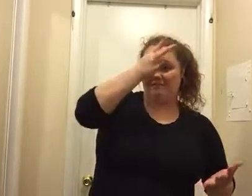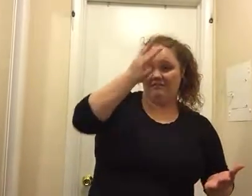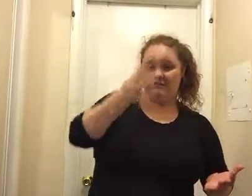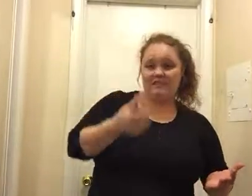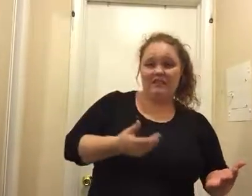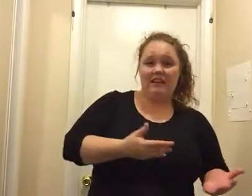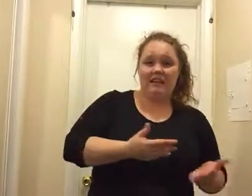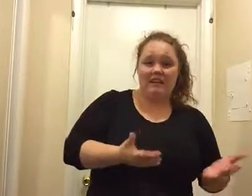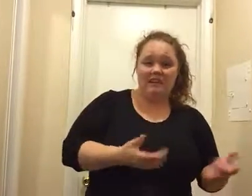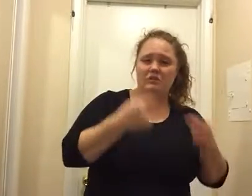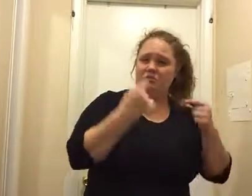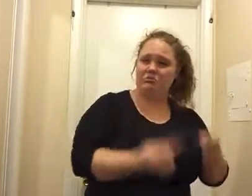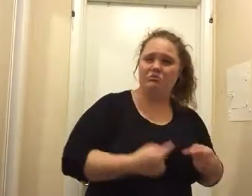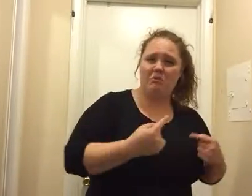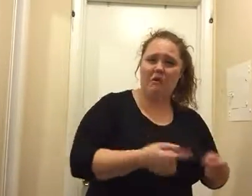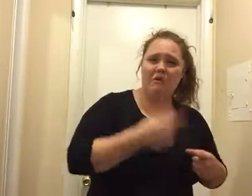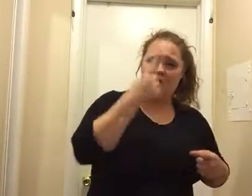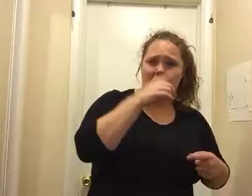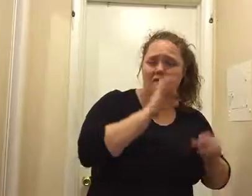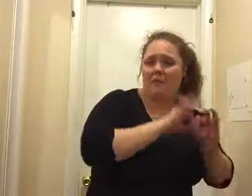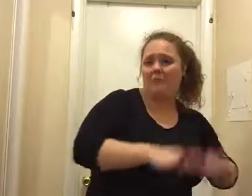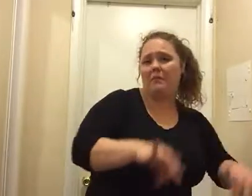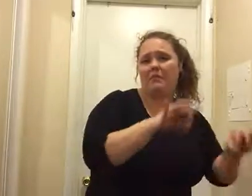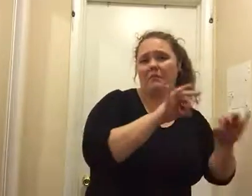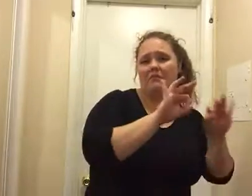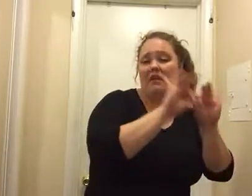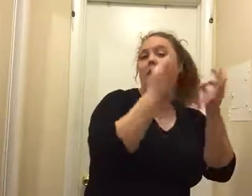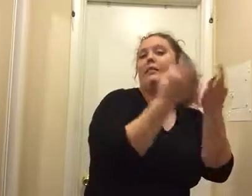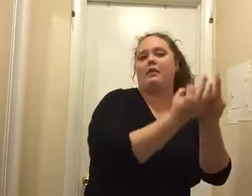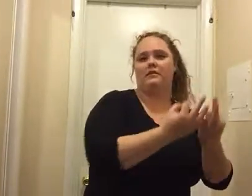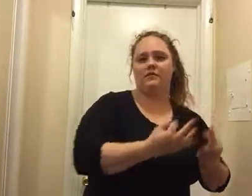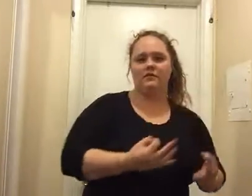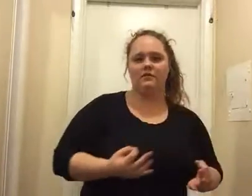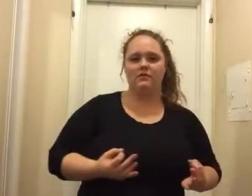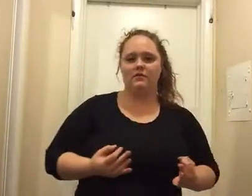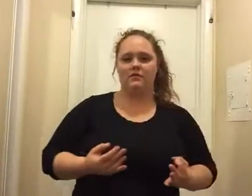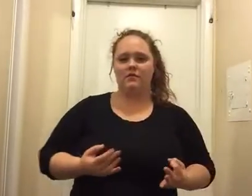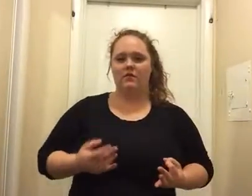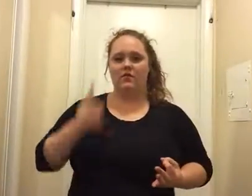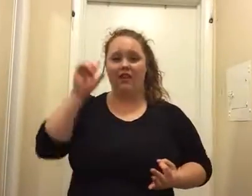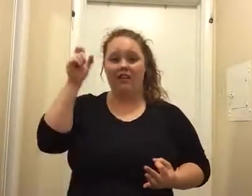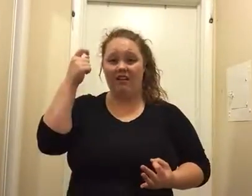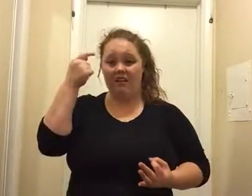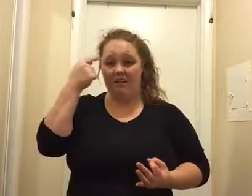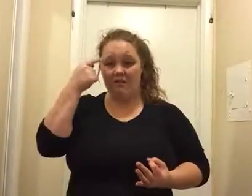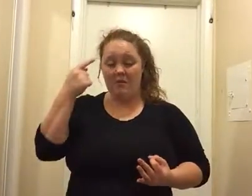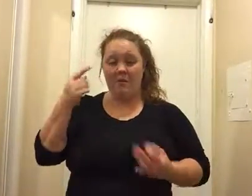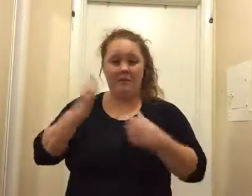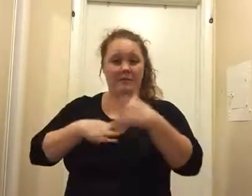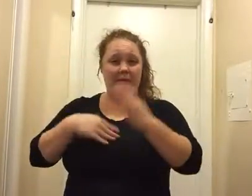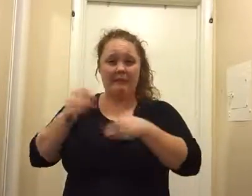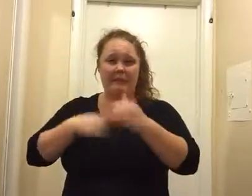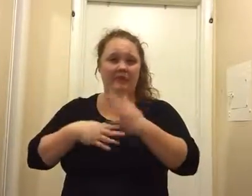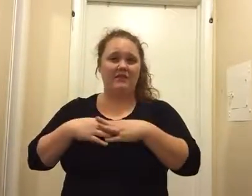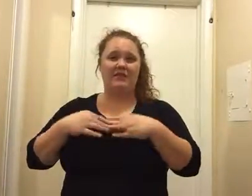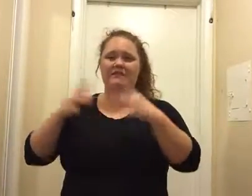the landscape of our nation, an education system flush with cash, but